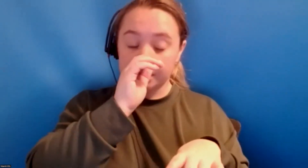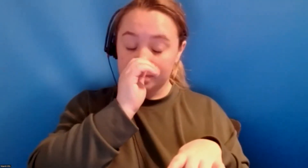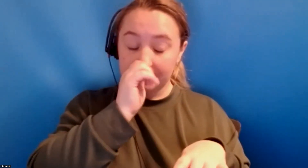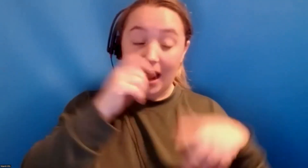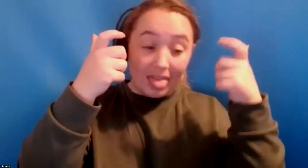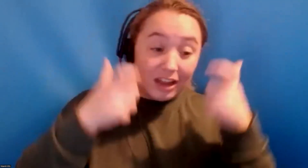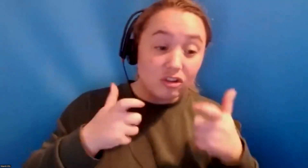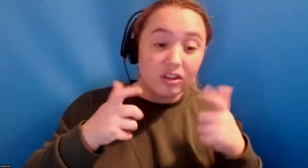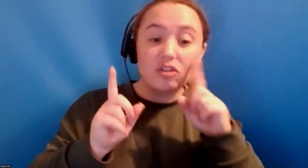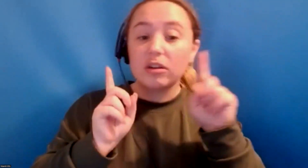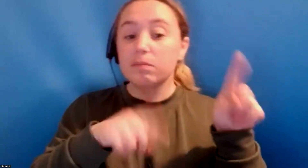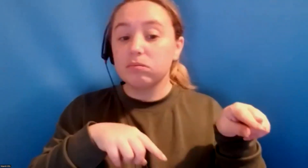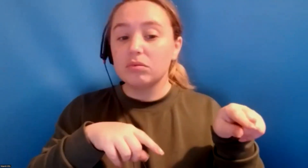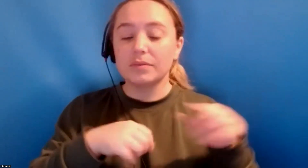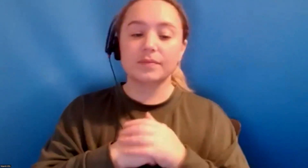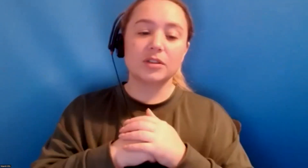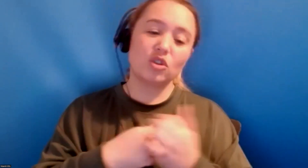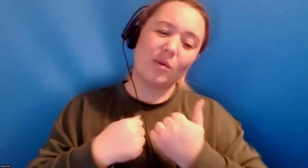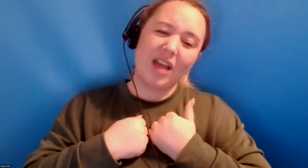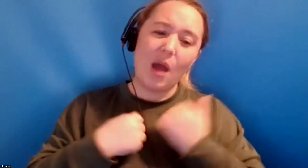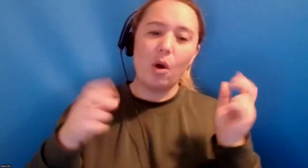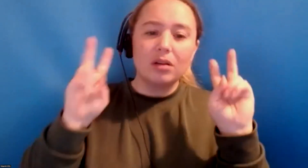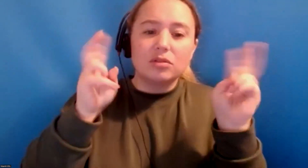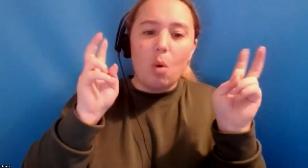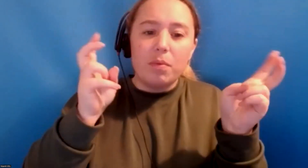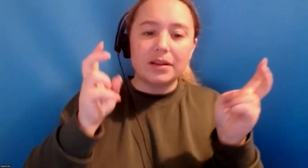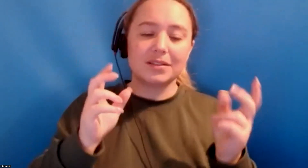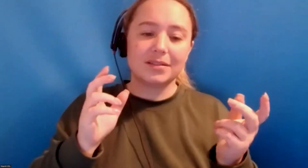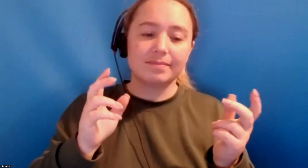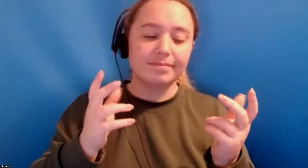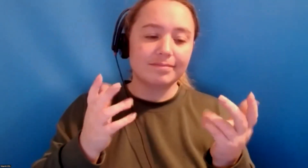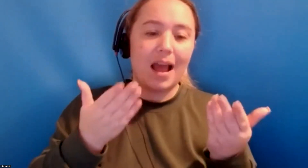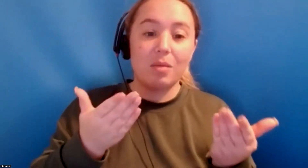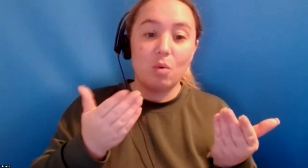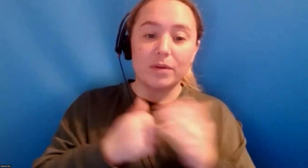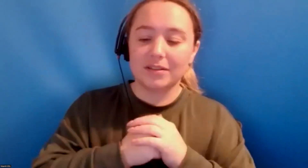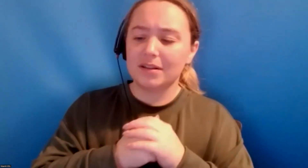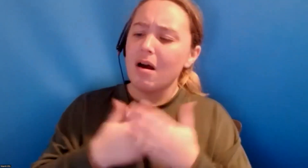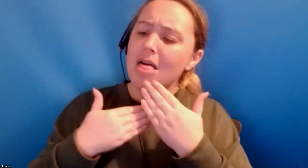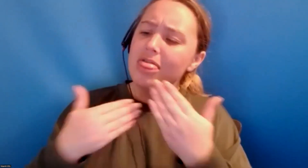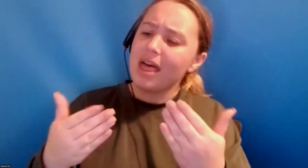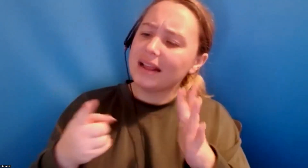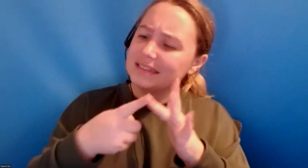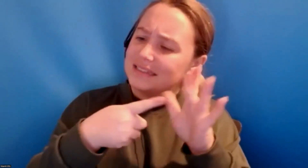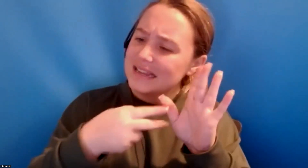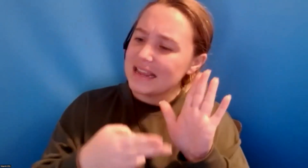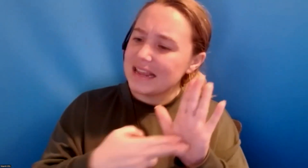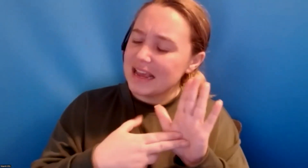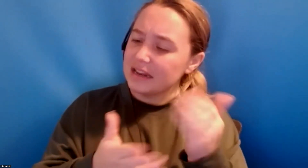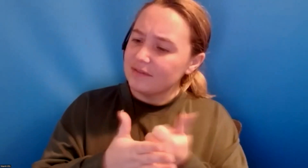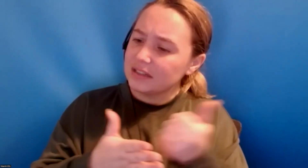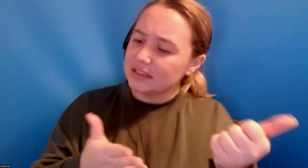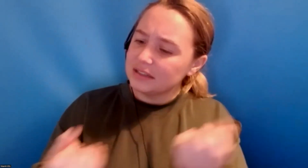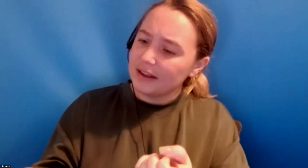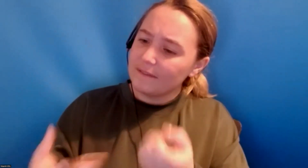in our discussion, Theo. Thank you. Thank you so much, Ian. That was really great to hear from what happened in